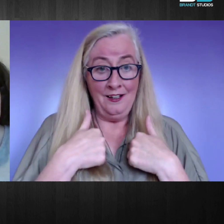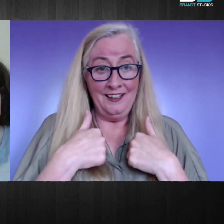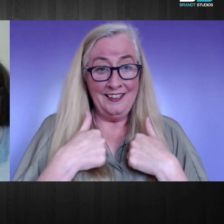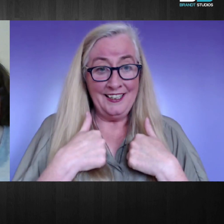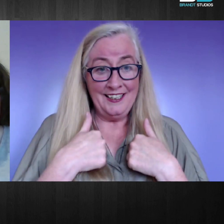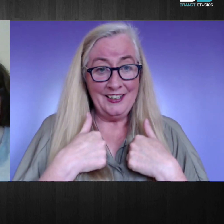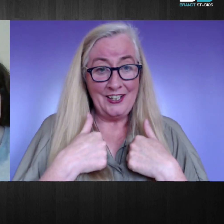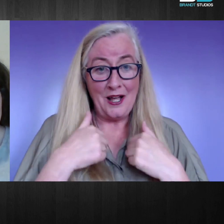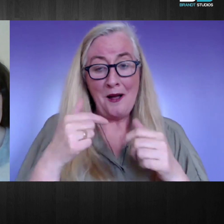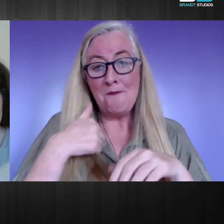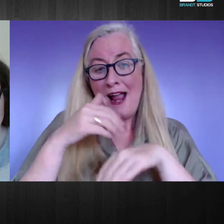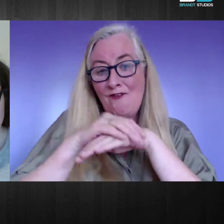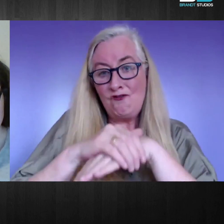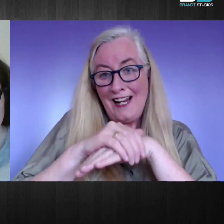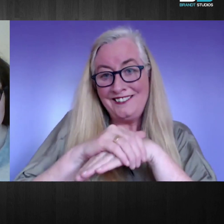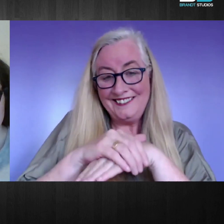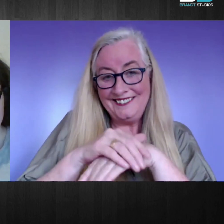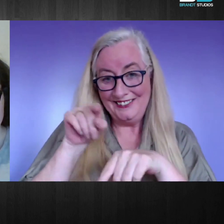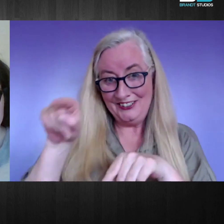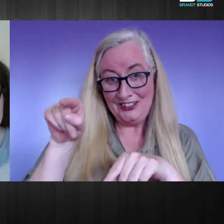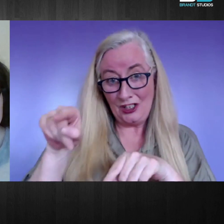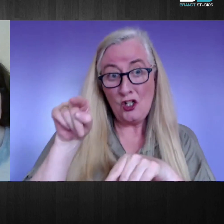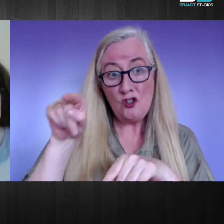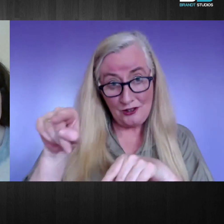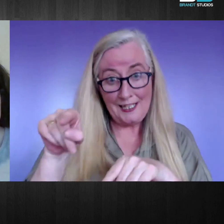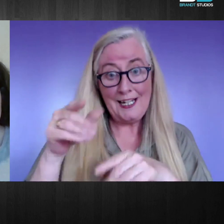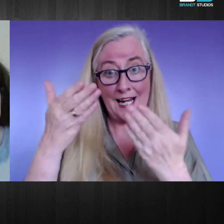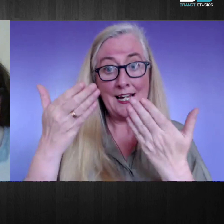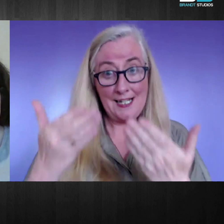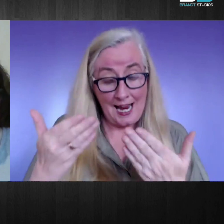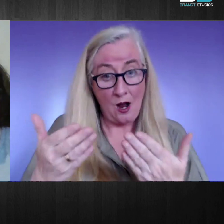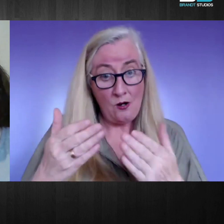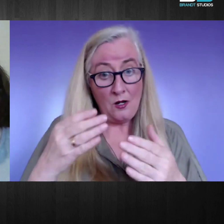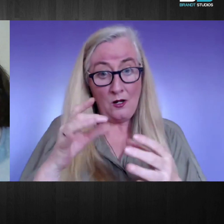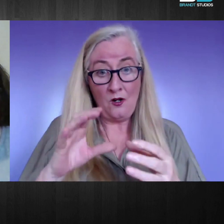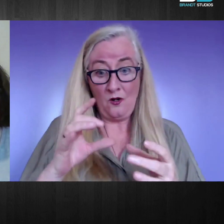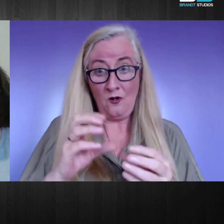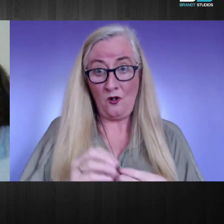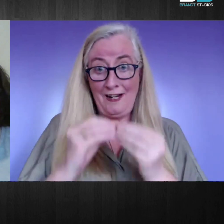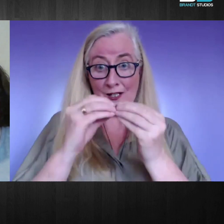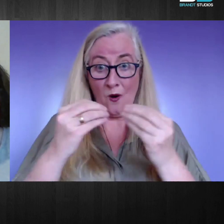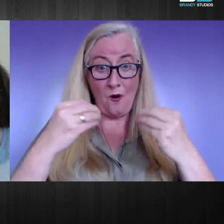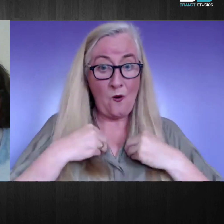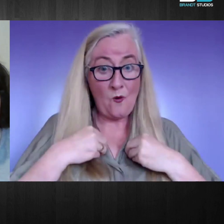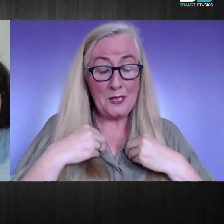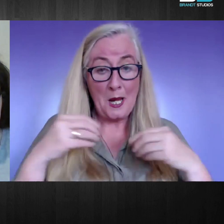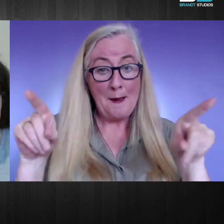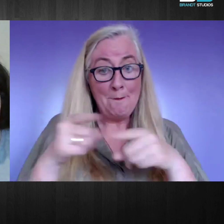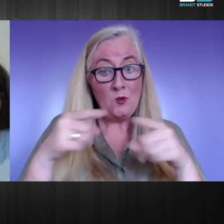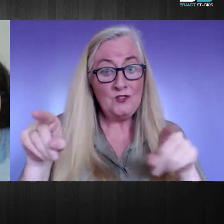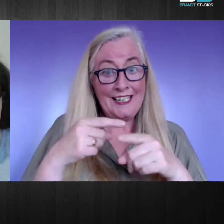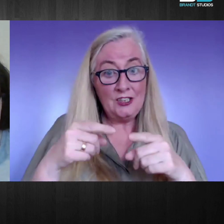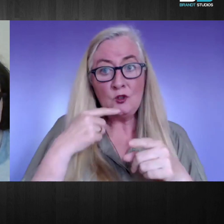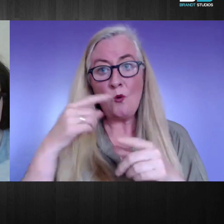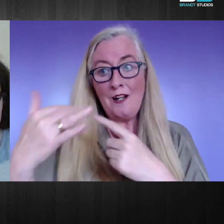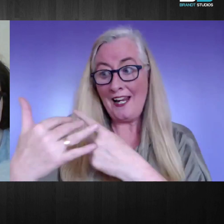Danon's too, and she's actually gone on to produce her own music now. So it's been really inspiring for us to write our own music. Yeah, she helped us. It's kind of what